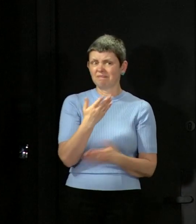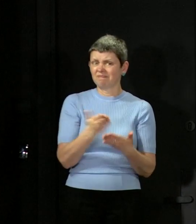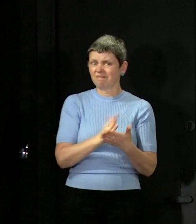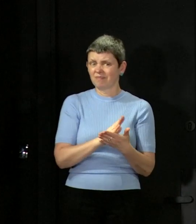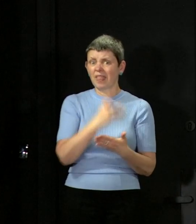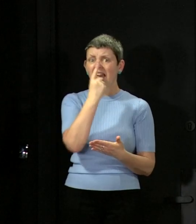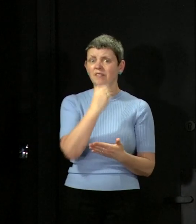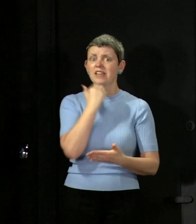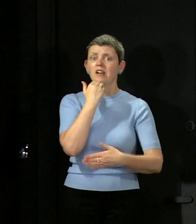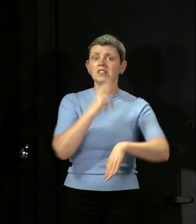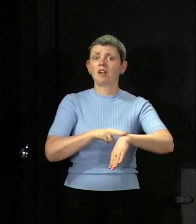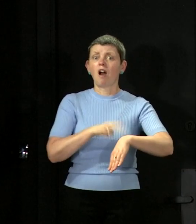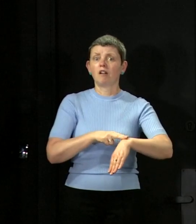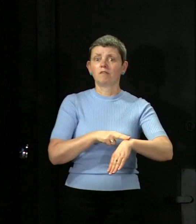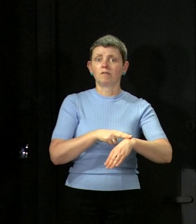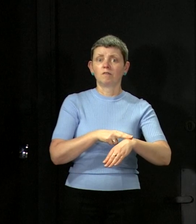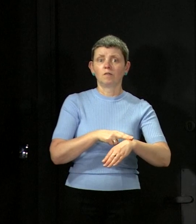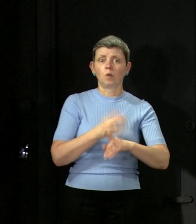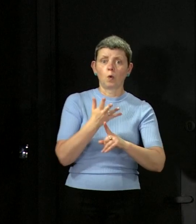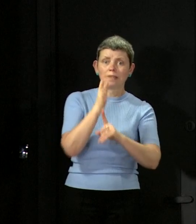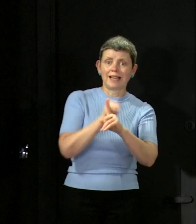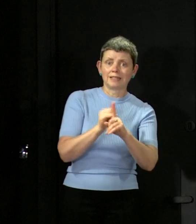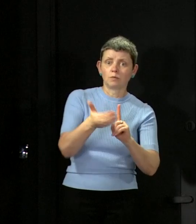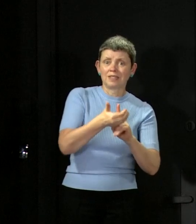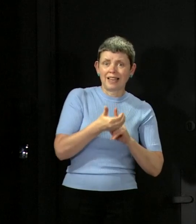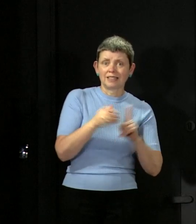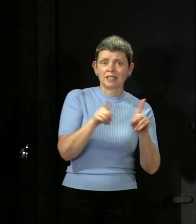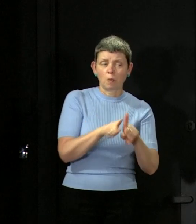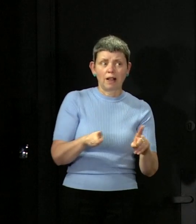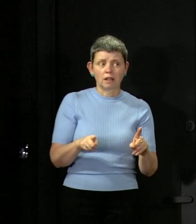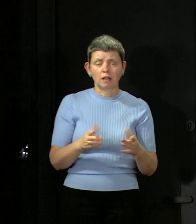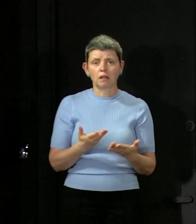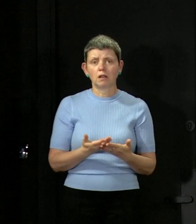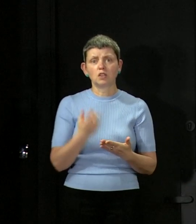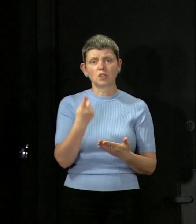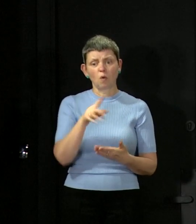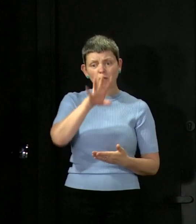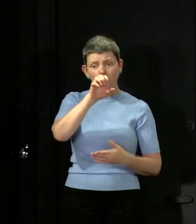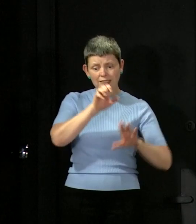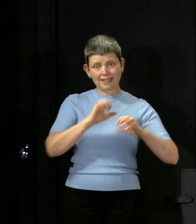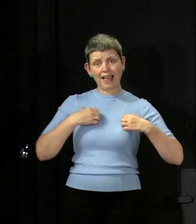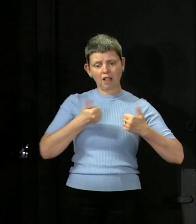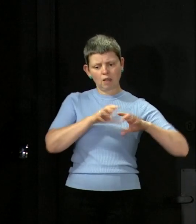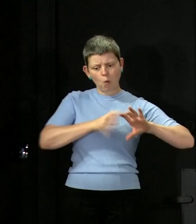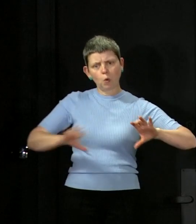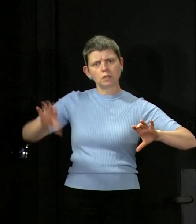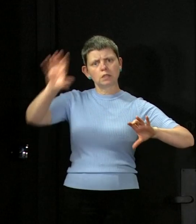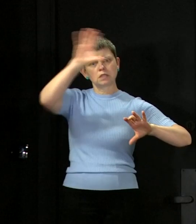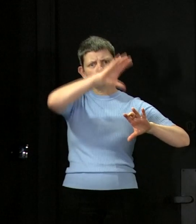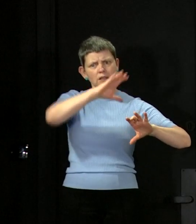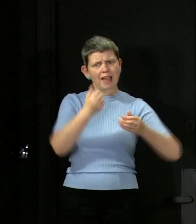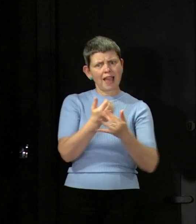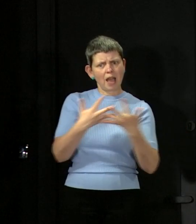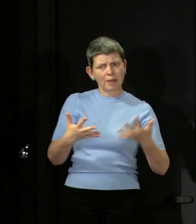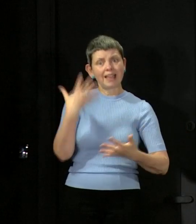policy either, and has called for urgent reassurances. Can you tell us how many of Scotland's 14 health boards do have the correct capacity as of